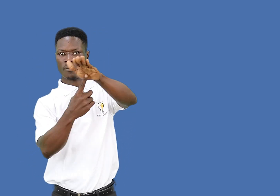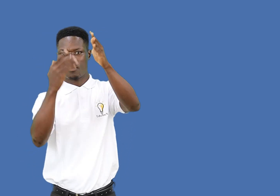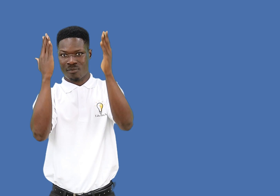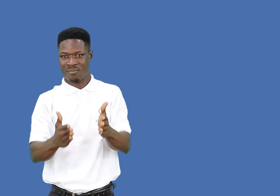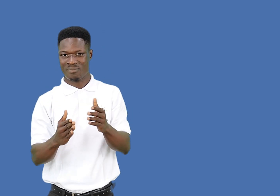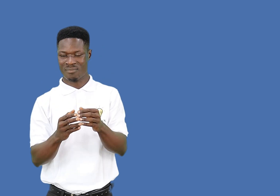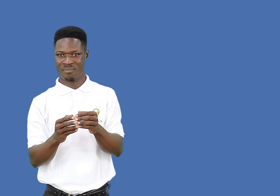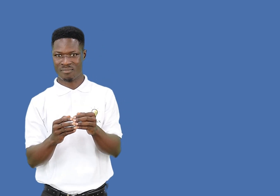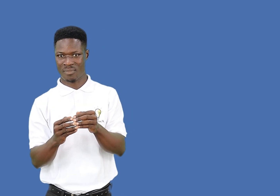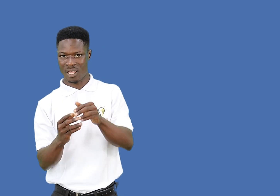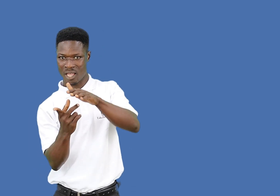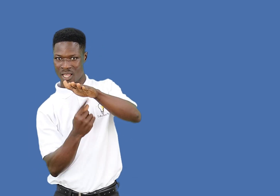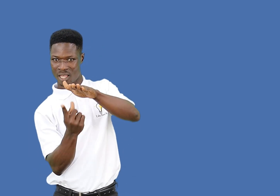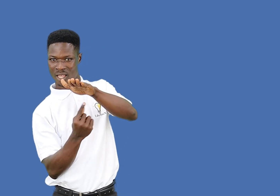The next one